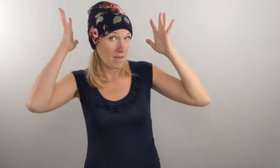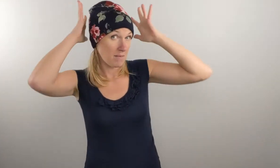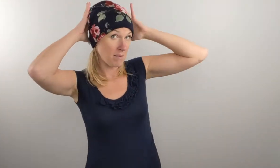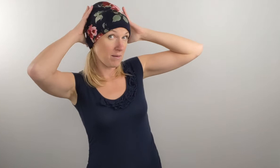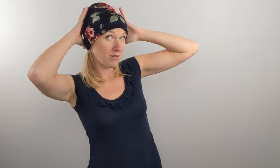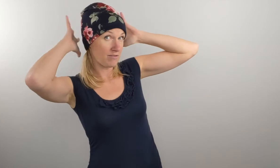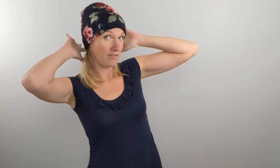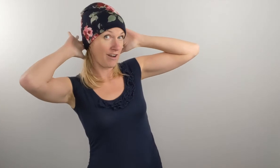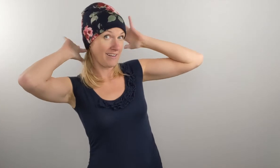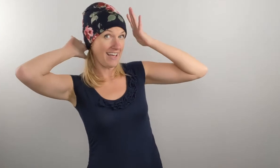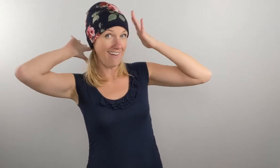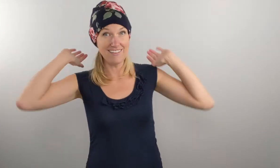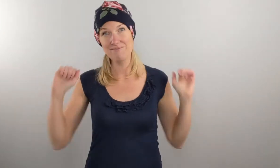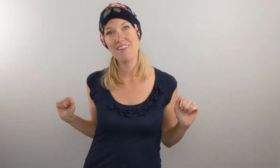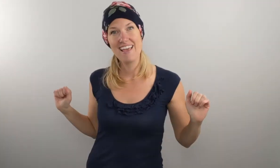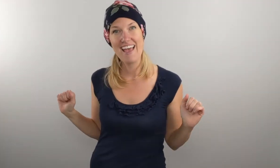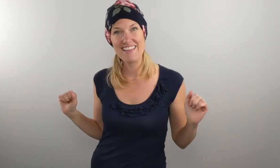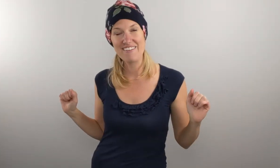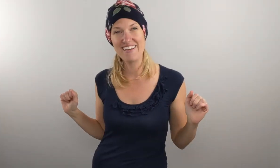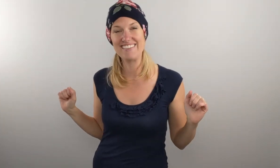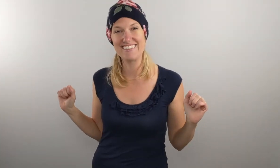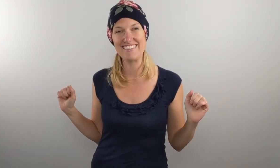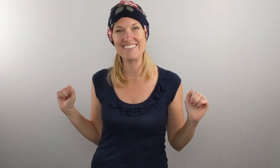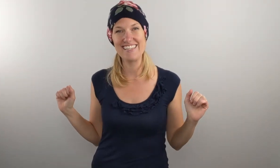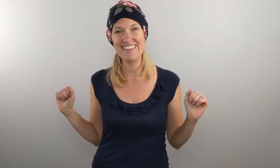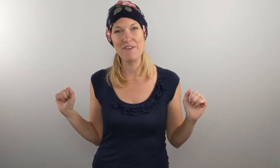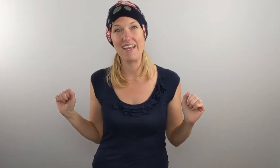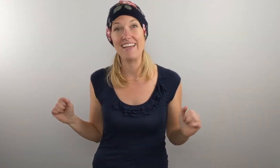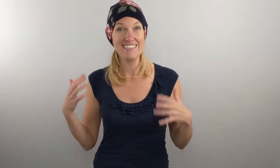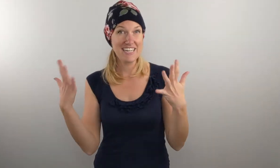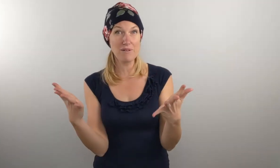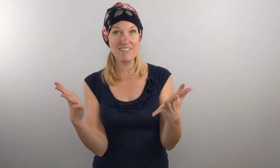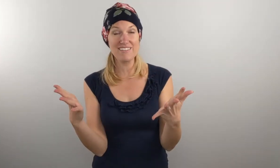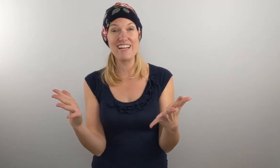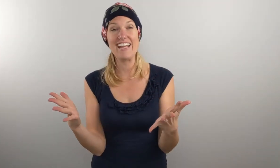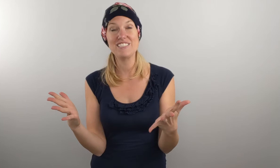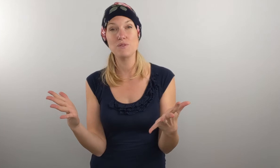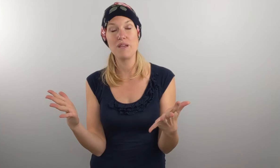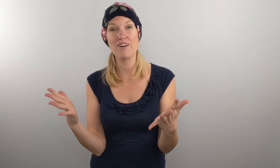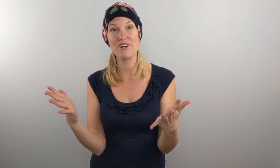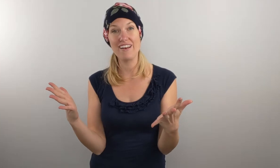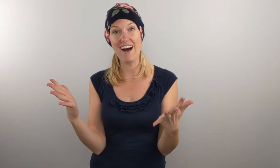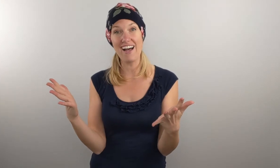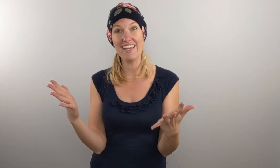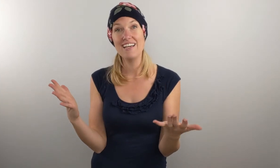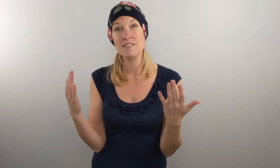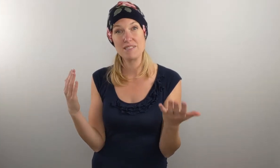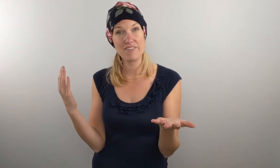by my beautiful friend Adele, and then we learn to sign that way. Today we're gonna learn Angels We Have Heard on High, specifically